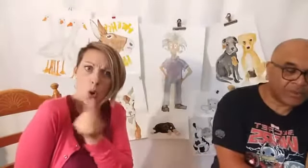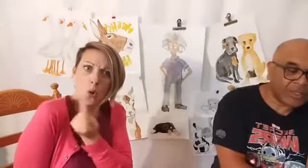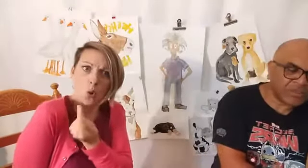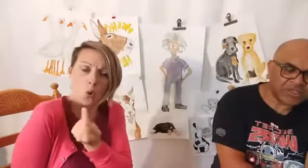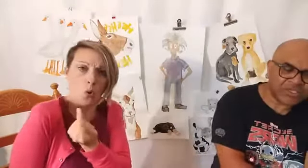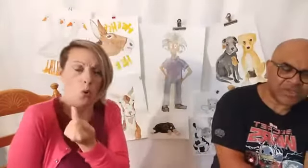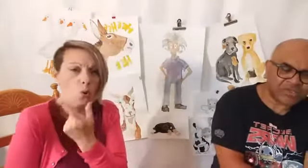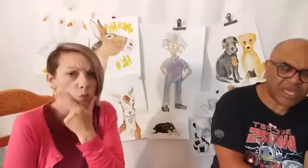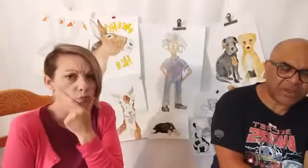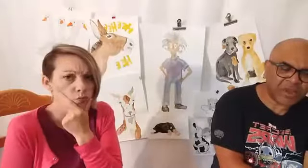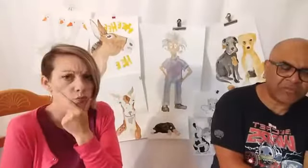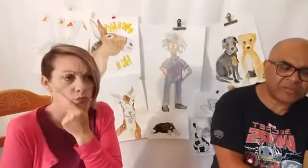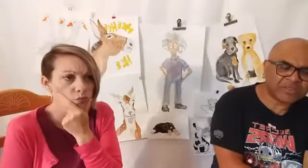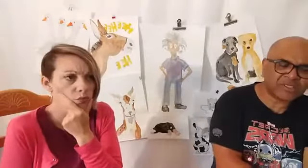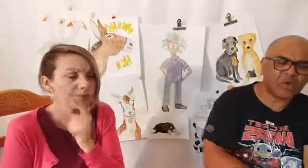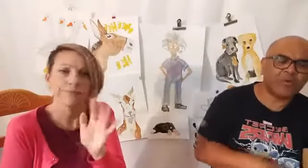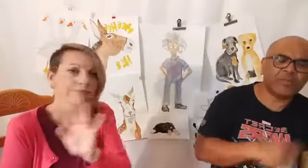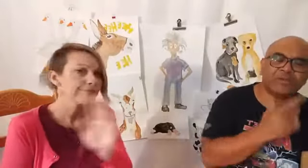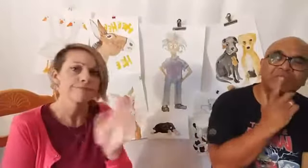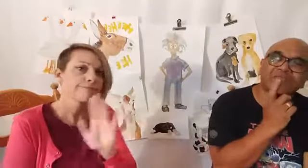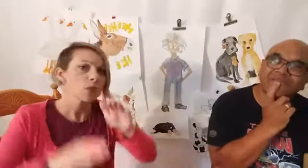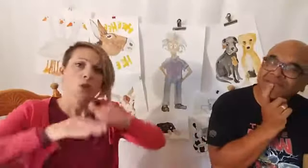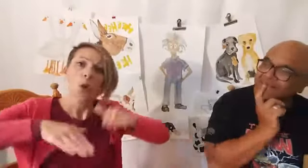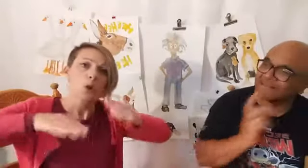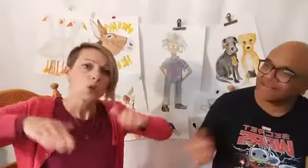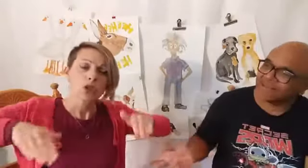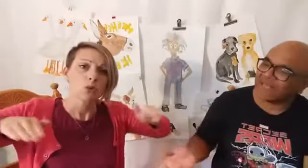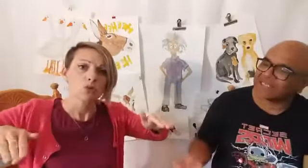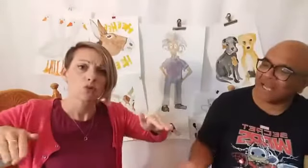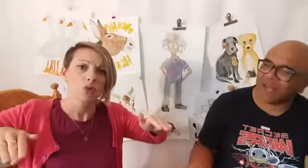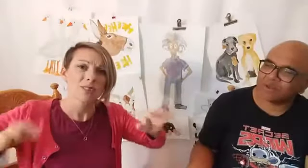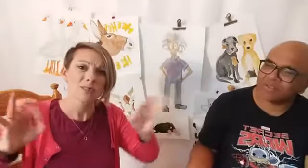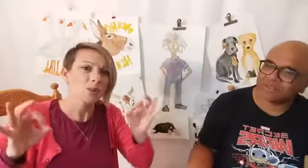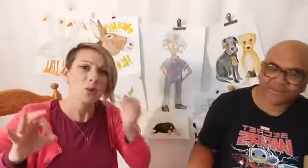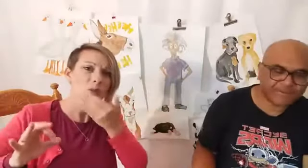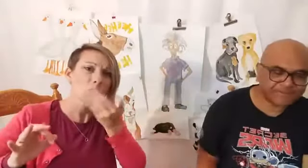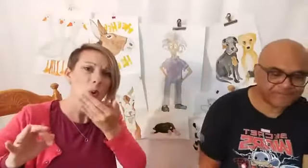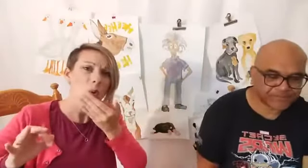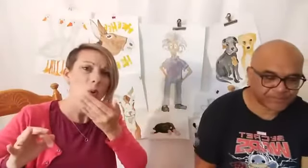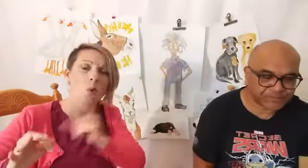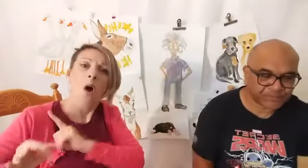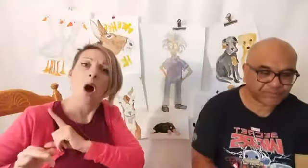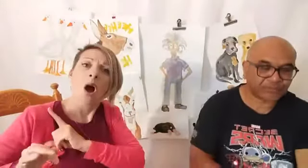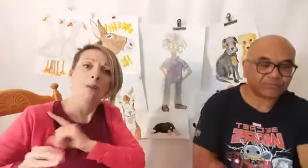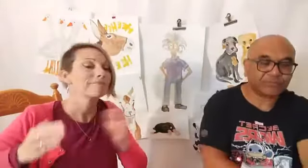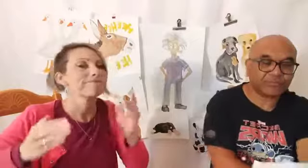It wasn't the children going home from school, because that's closed.